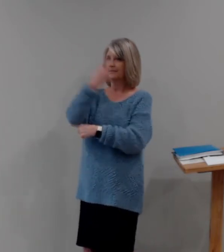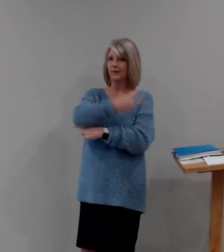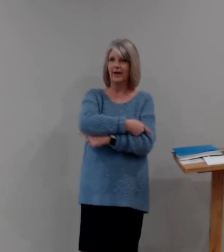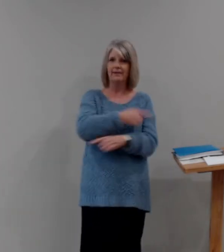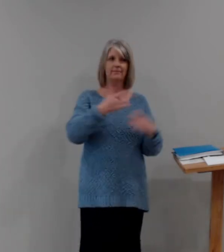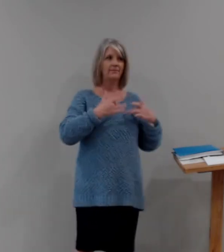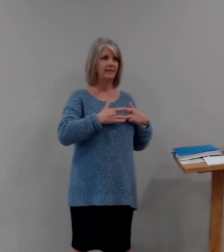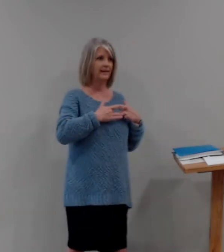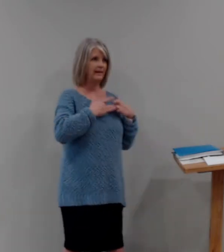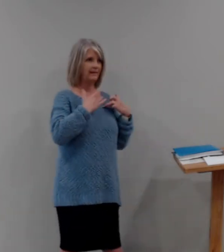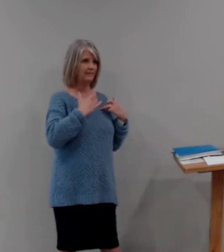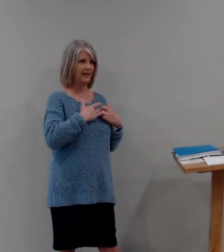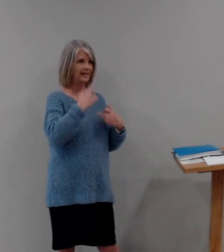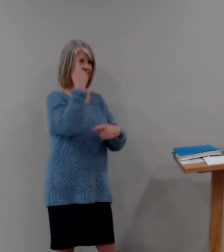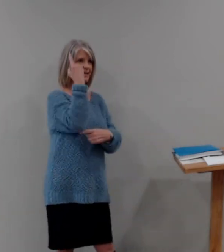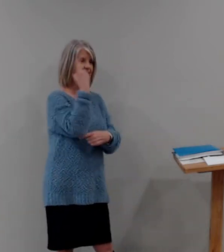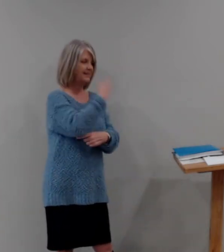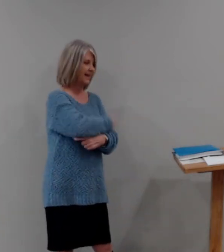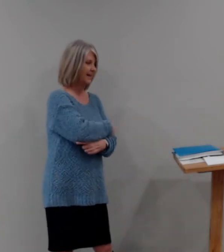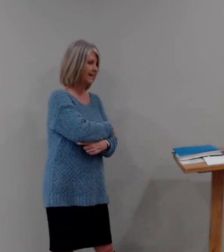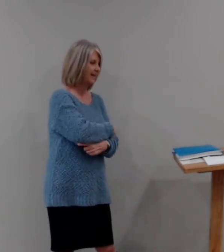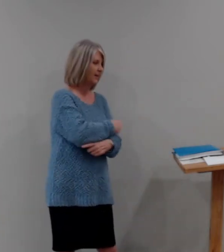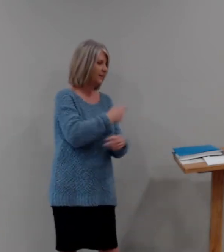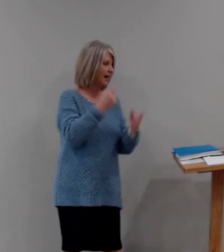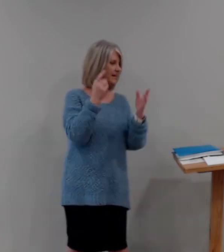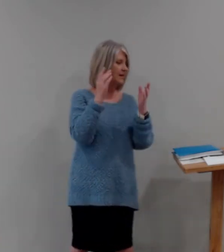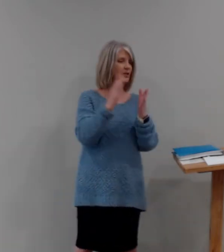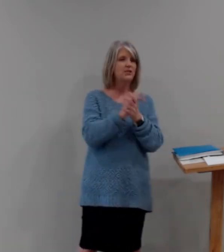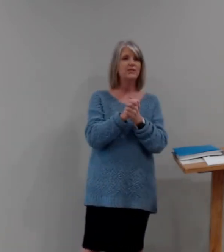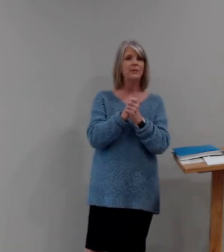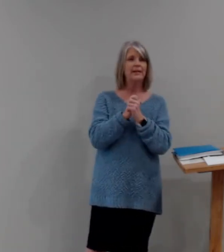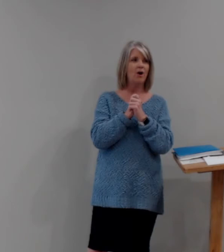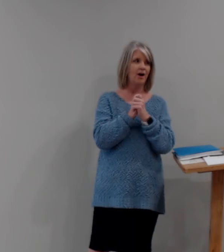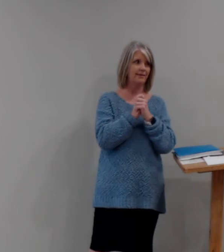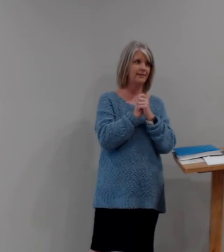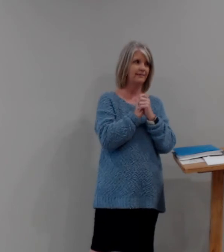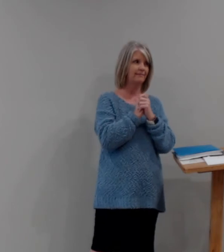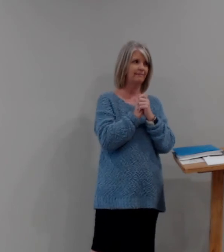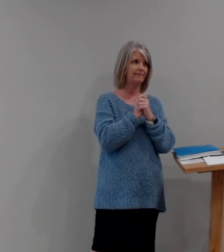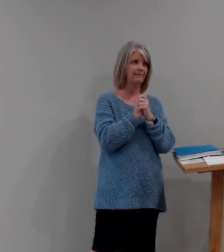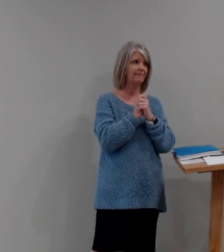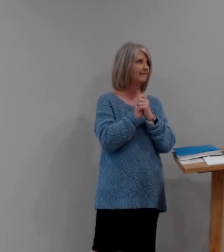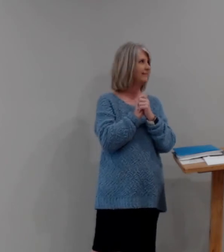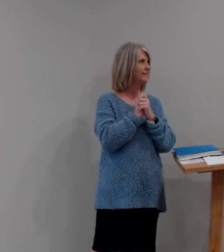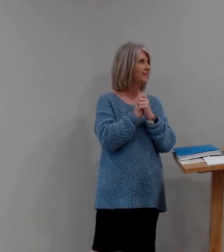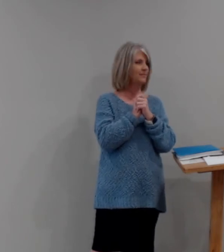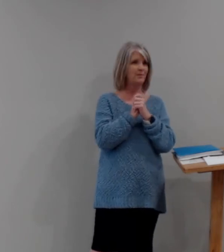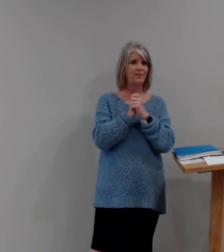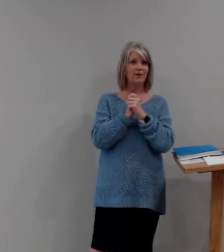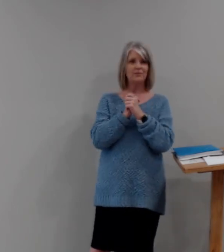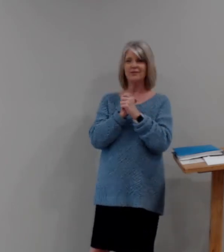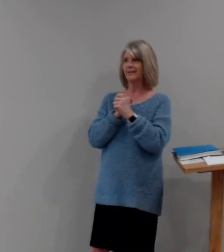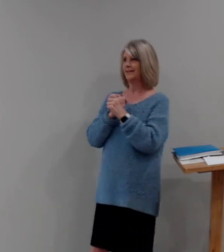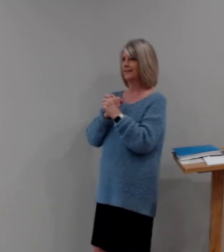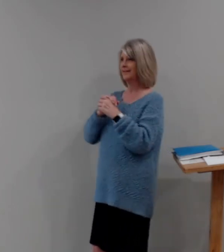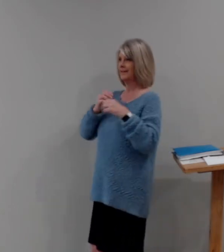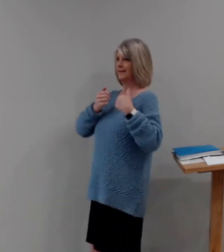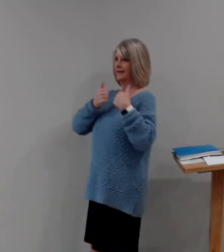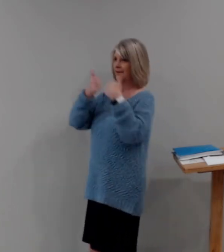Okay? Valentine's Day. Okay? Sweetheart. Remember those? Okay,